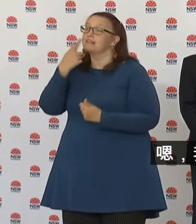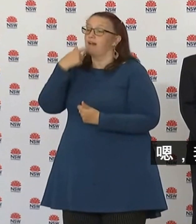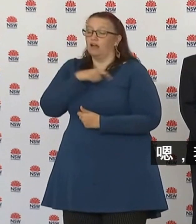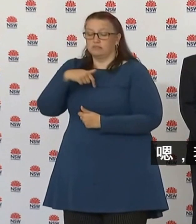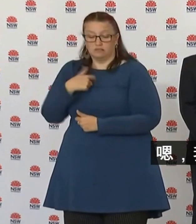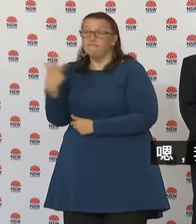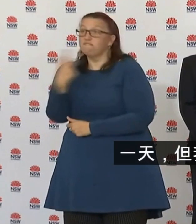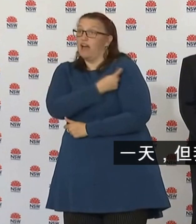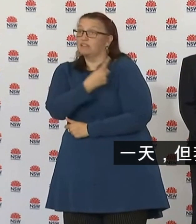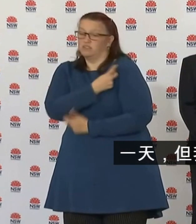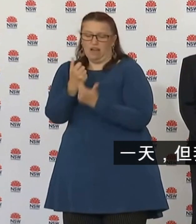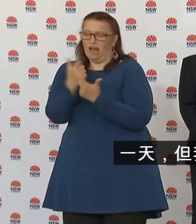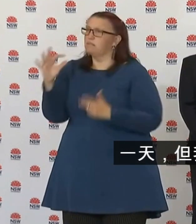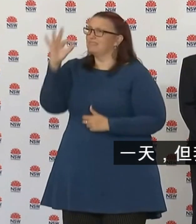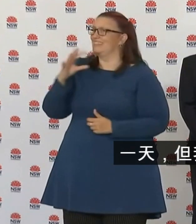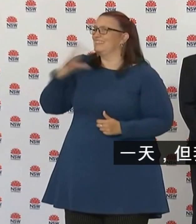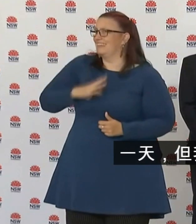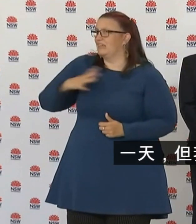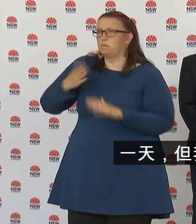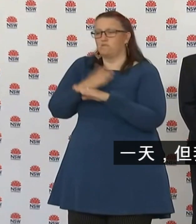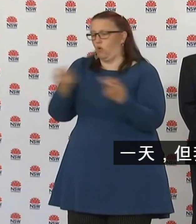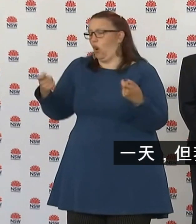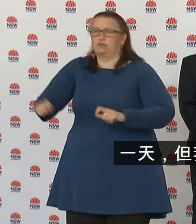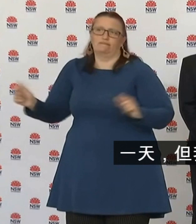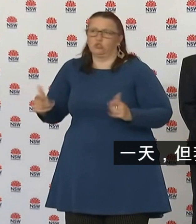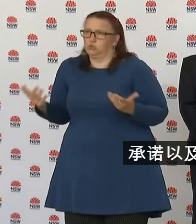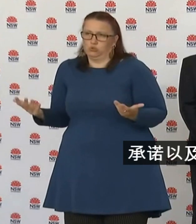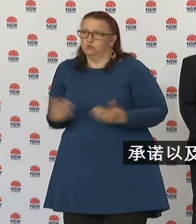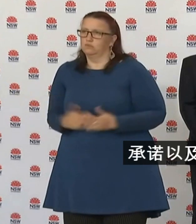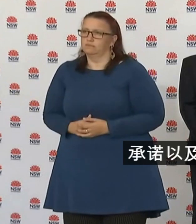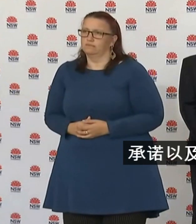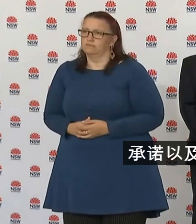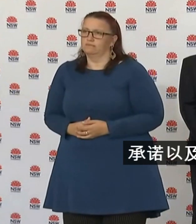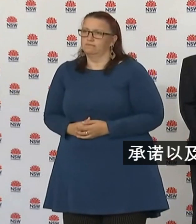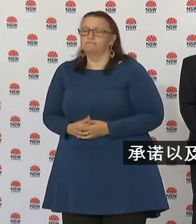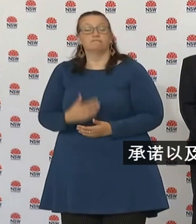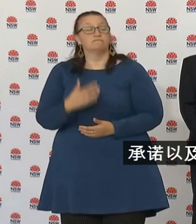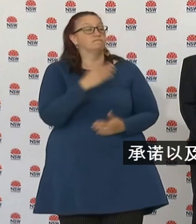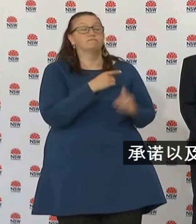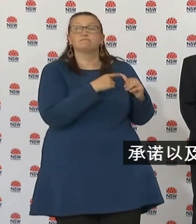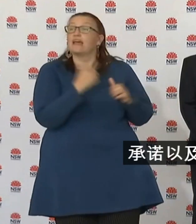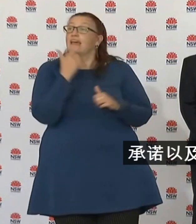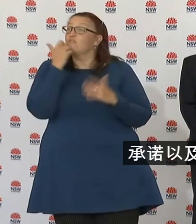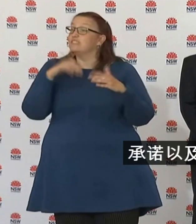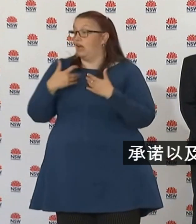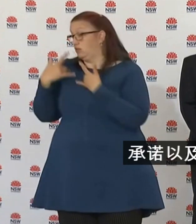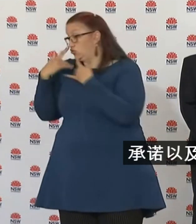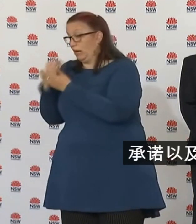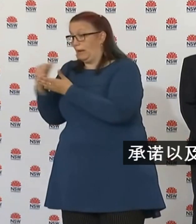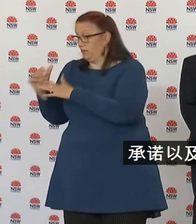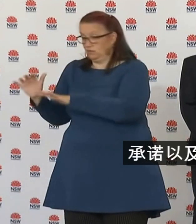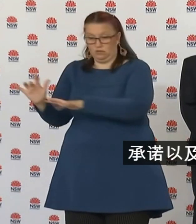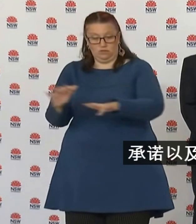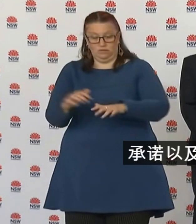We assess the situation each day, but I think what I've got to absolutely say is my commitment and that of my team and that of the